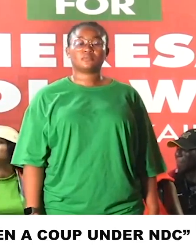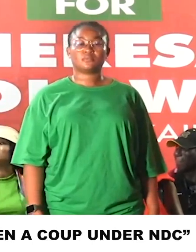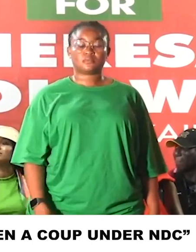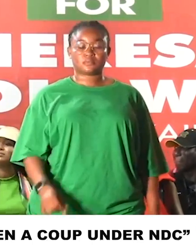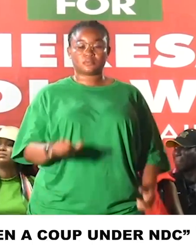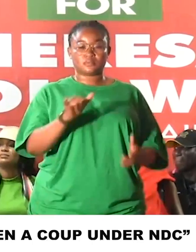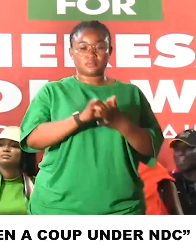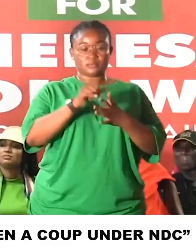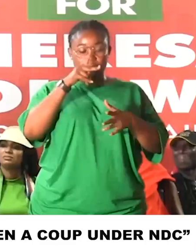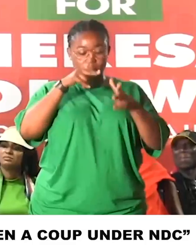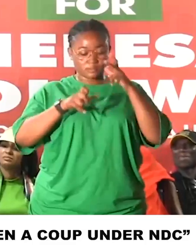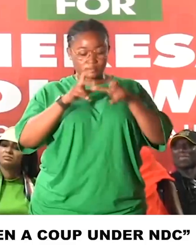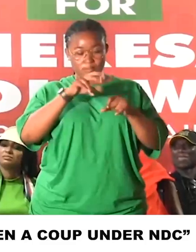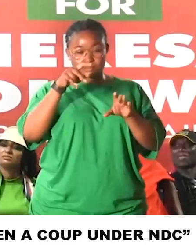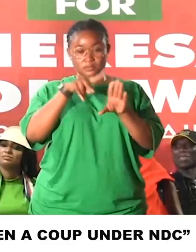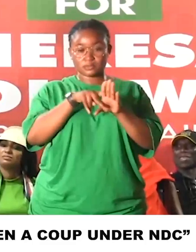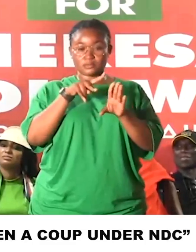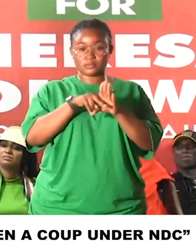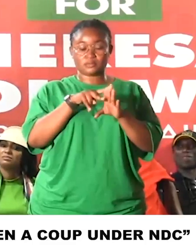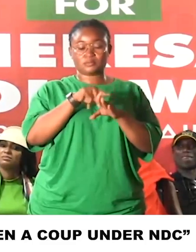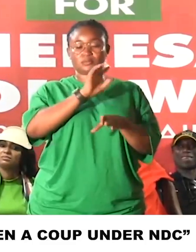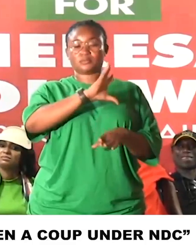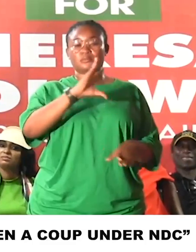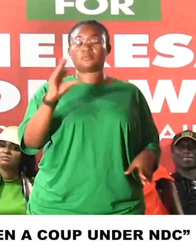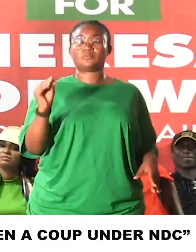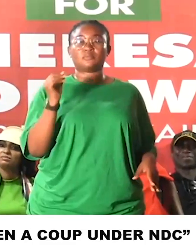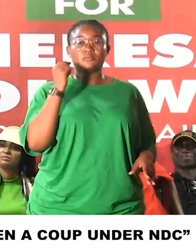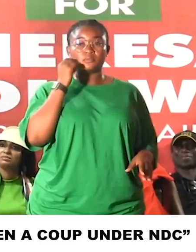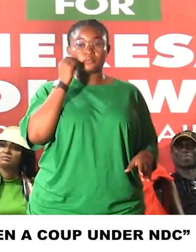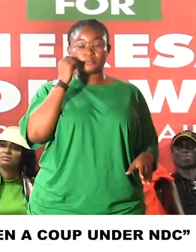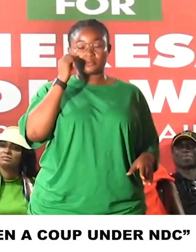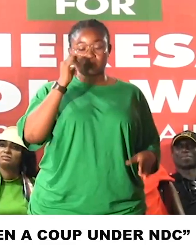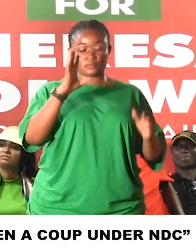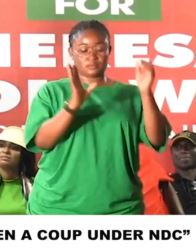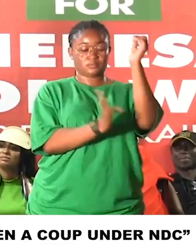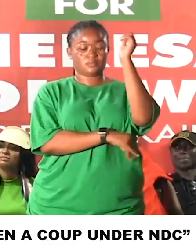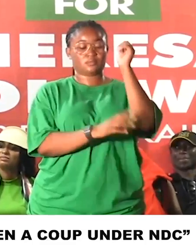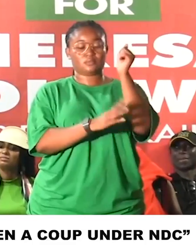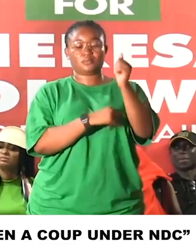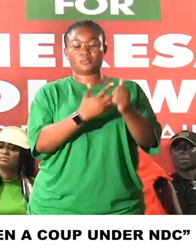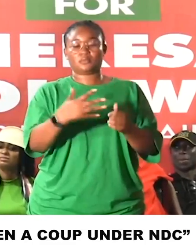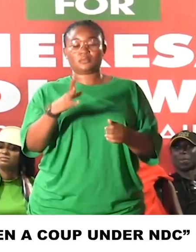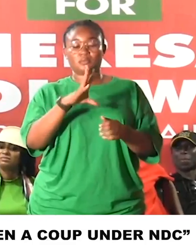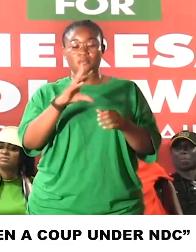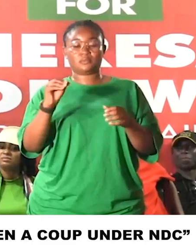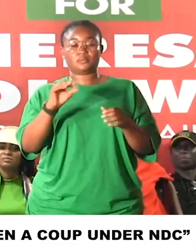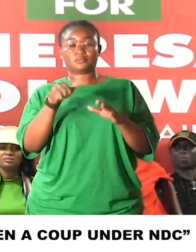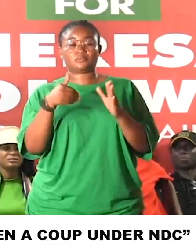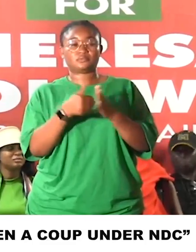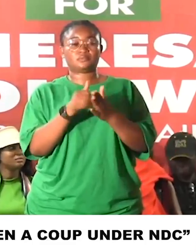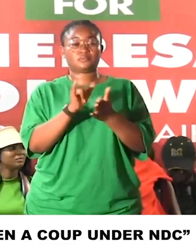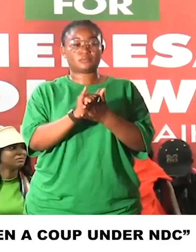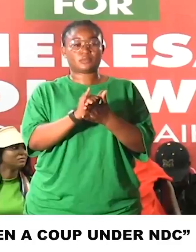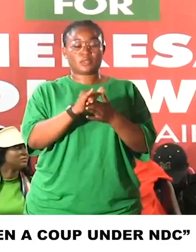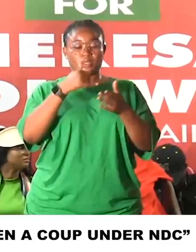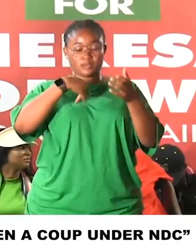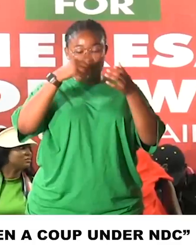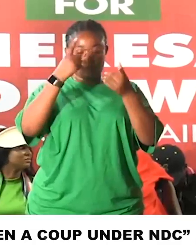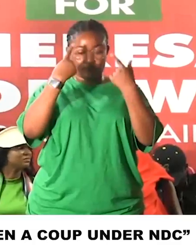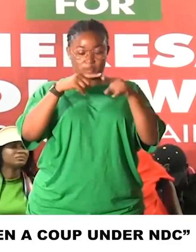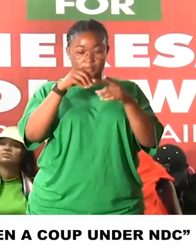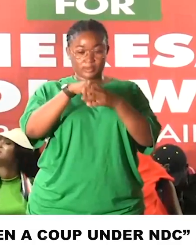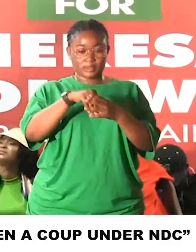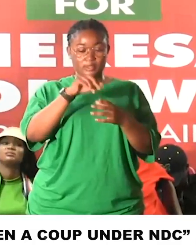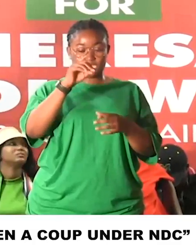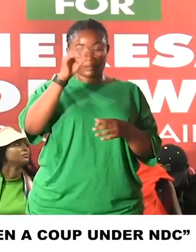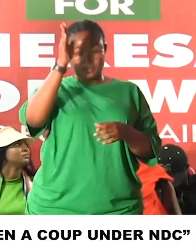kata se she ne poye ene ewisem ene kronobo a akoso ewo baumia